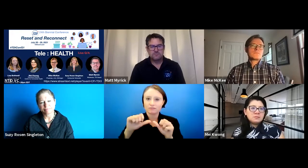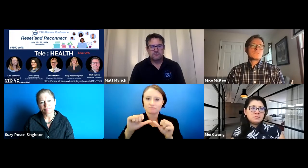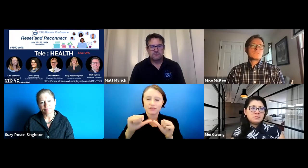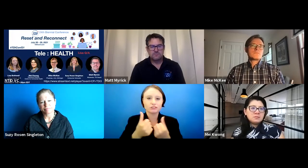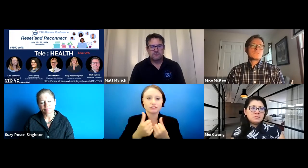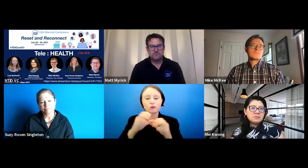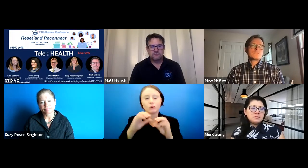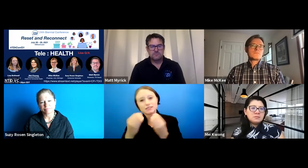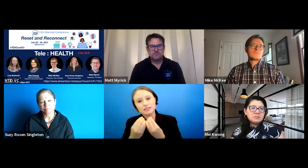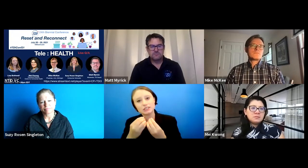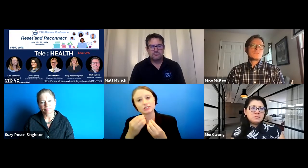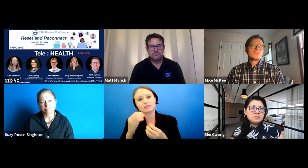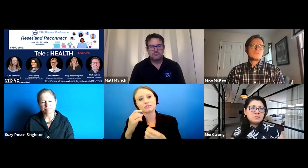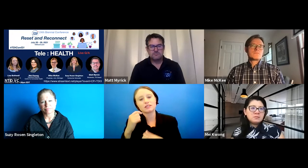to